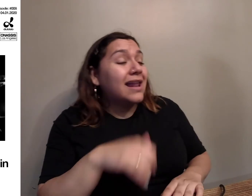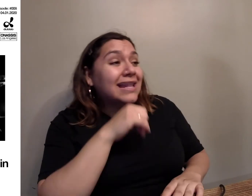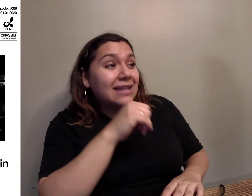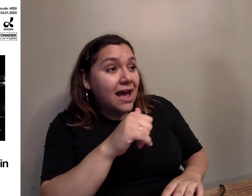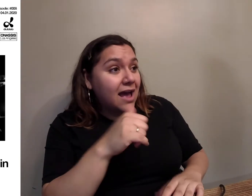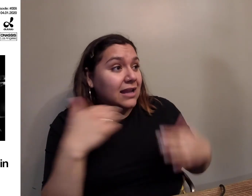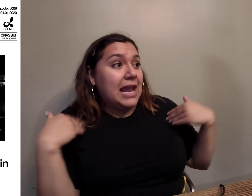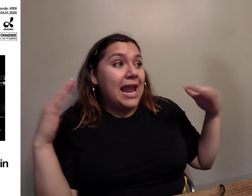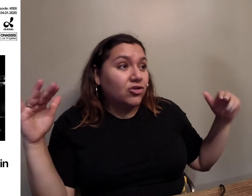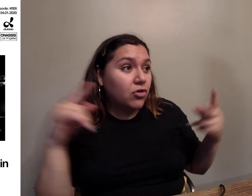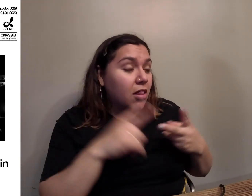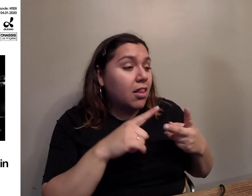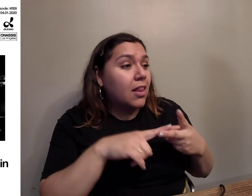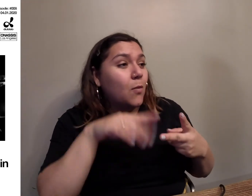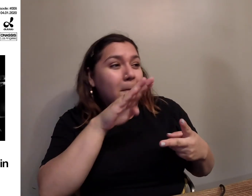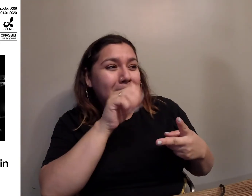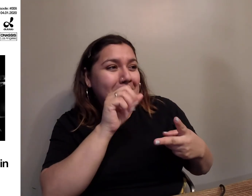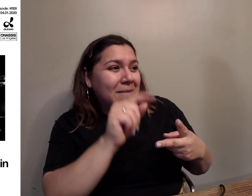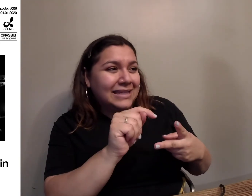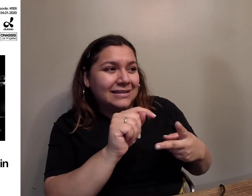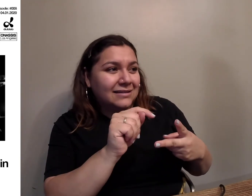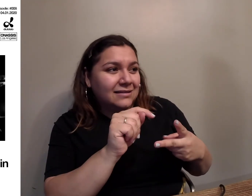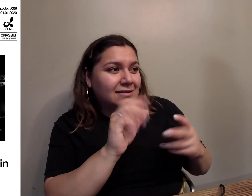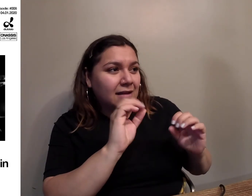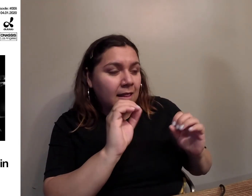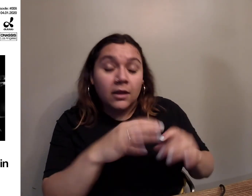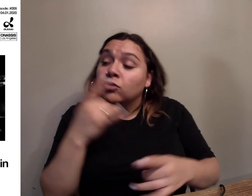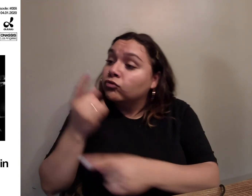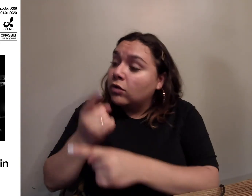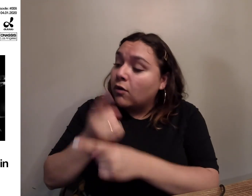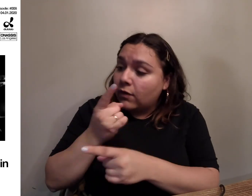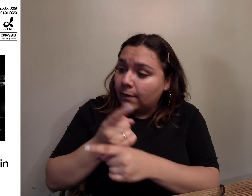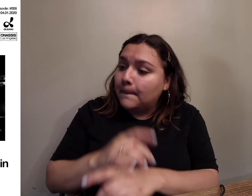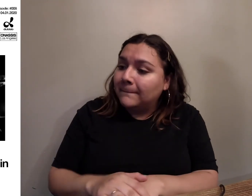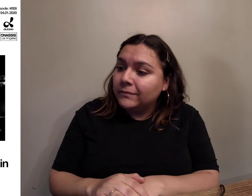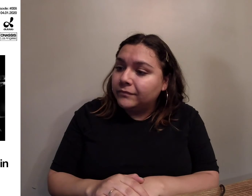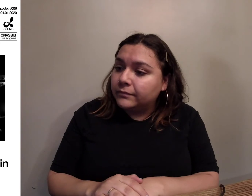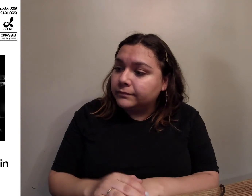angel Yeah. nor beast, he says. Yeah.